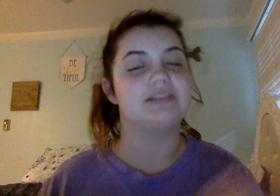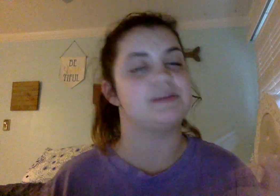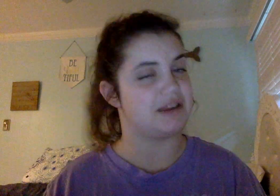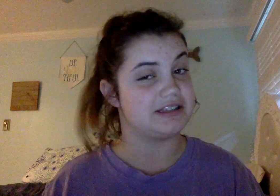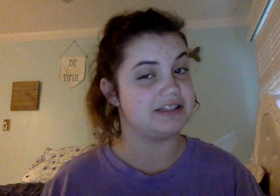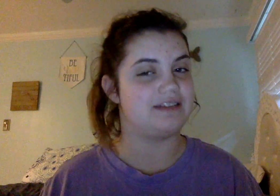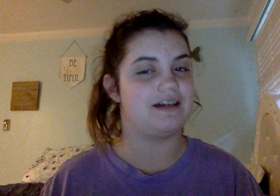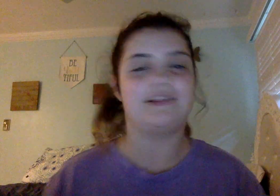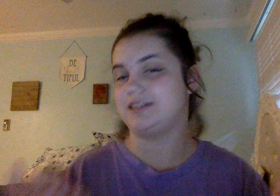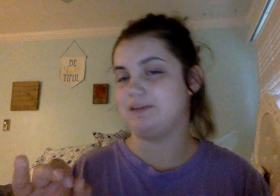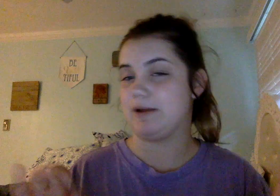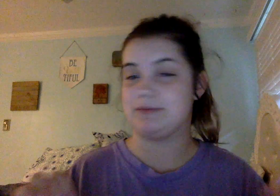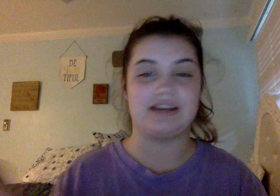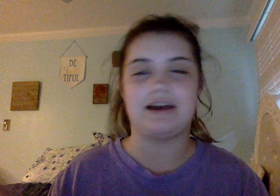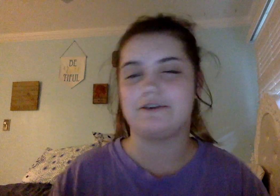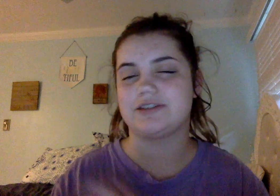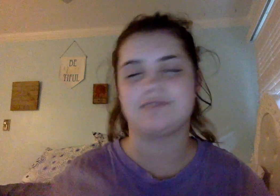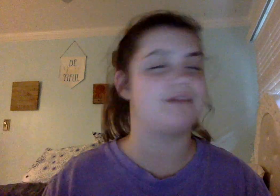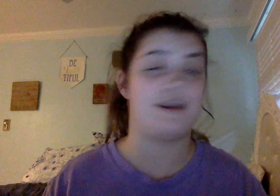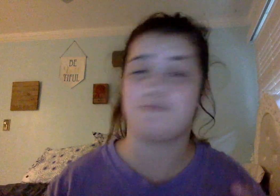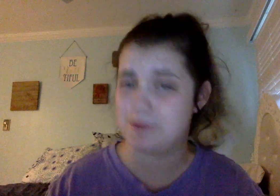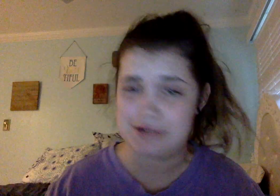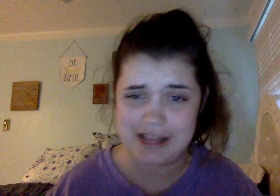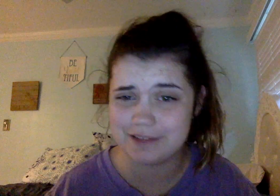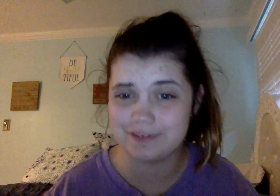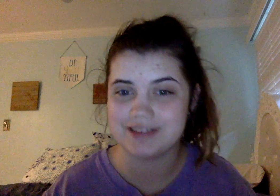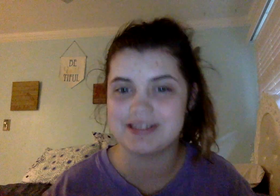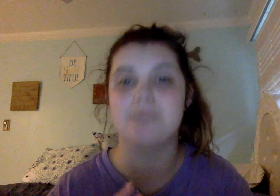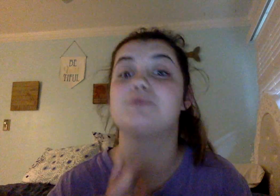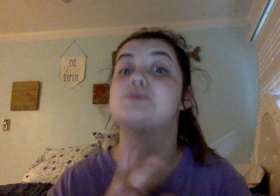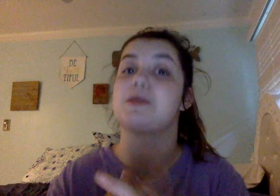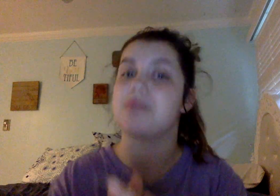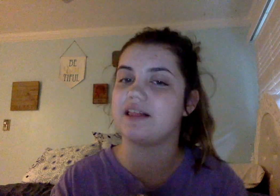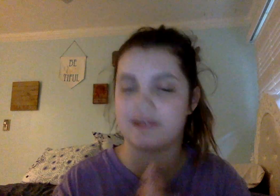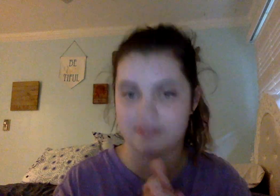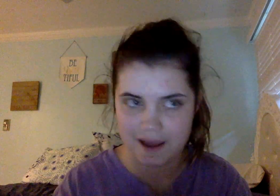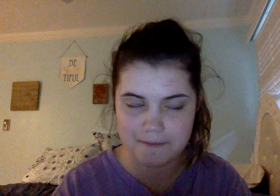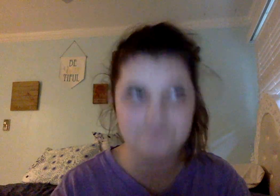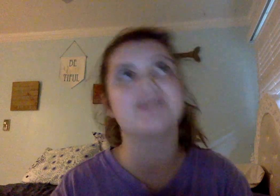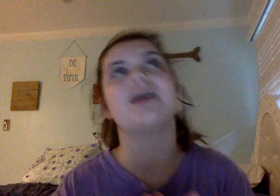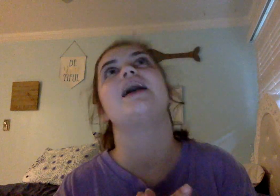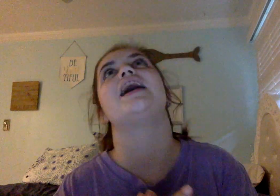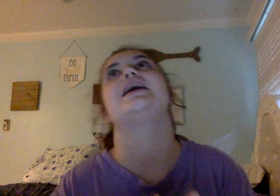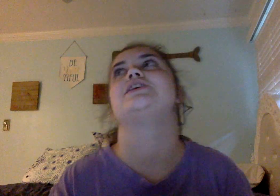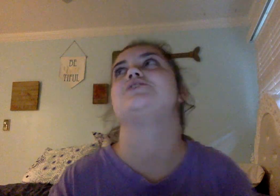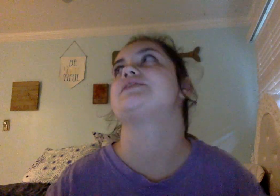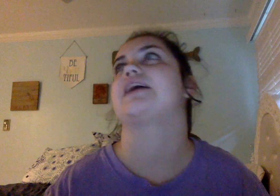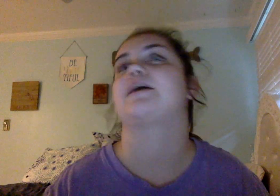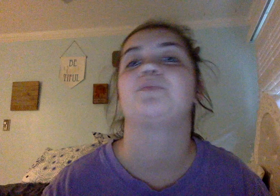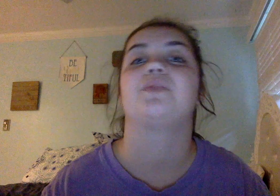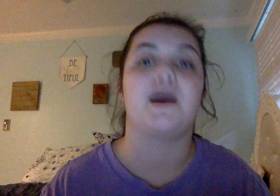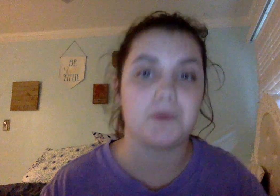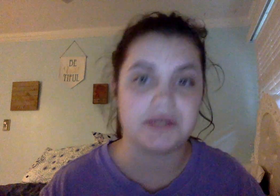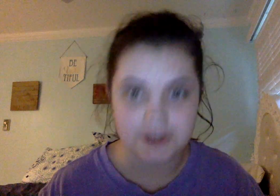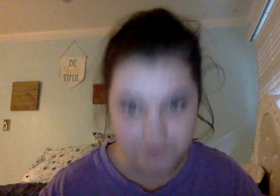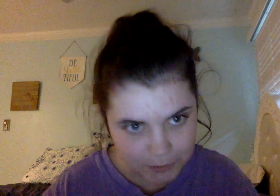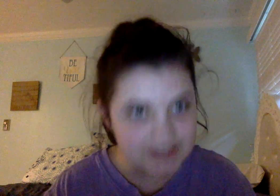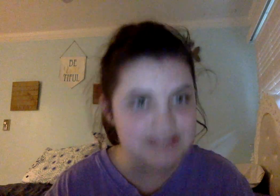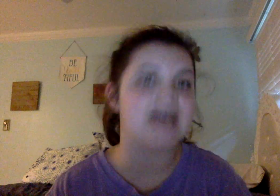I didn't say that. That's what I'm saying now because I don't remember exactly what I said. But it was something like that. And she was like, Emma, we still have 2 weeks left. We're